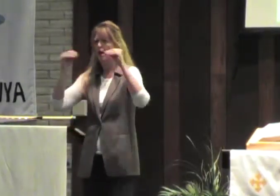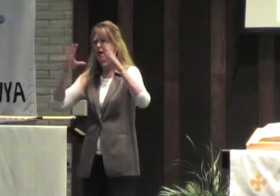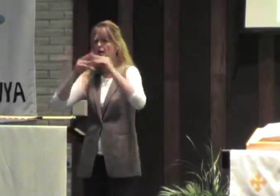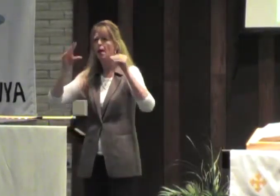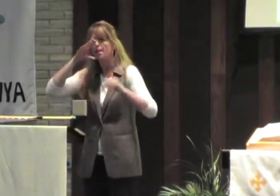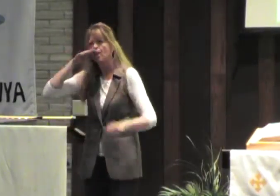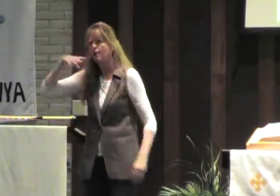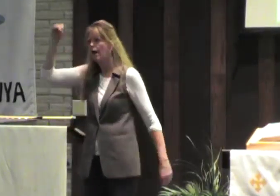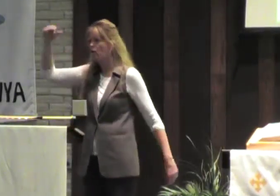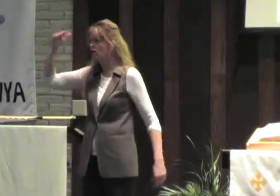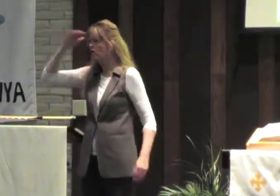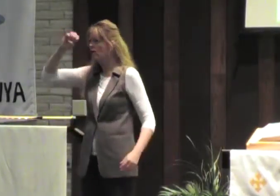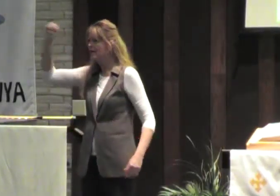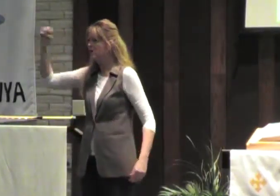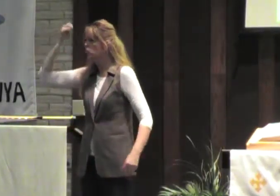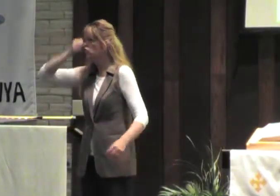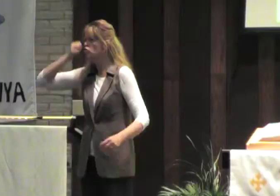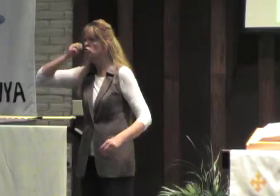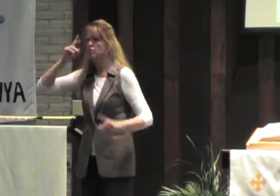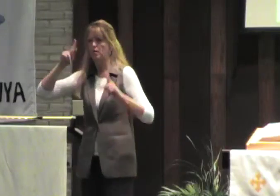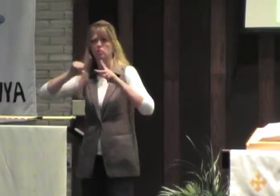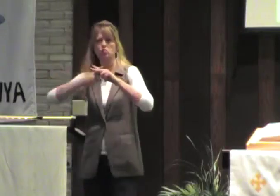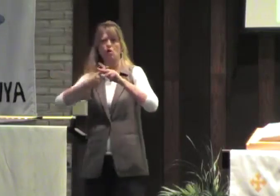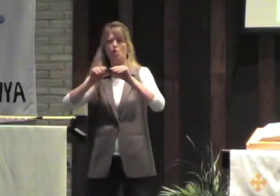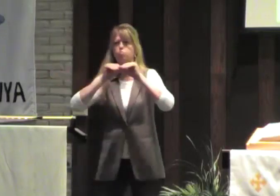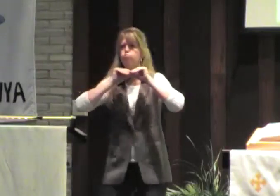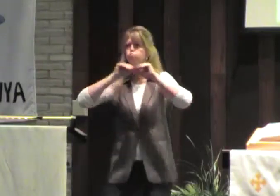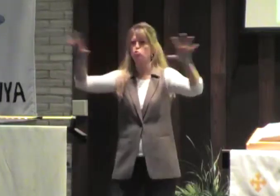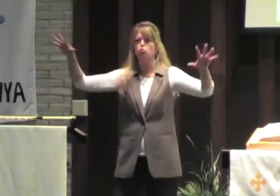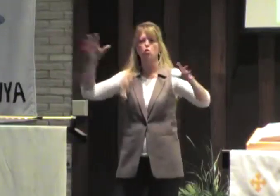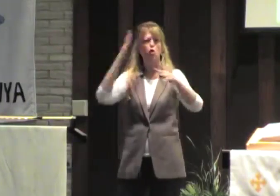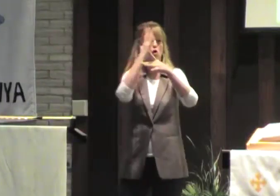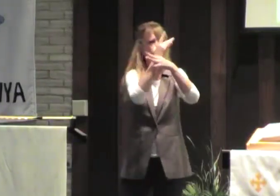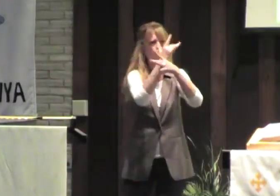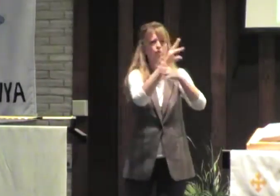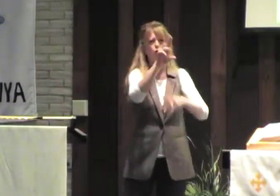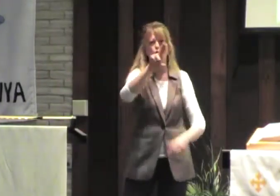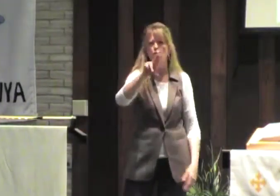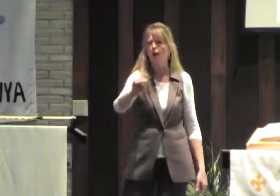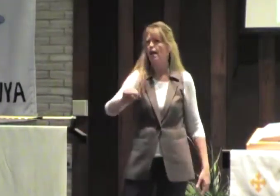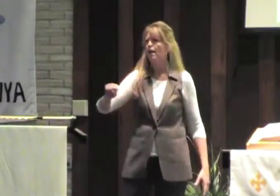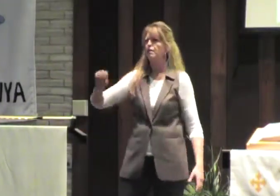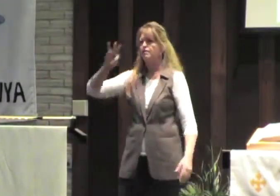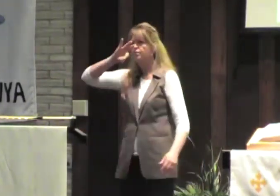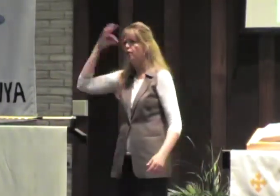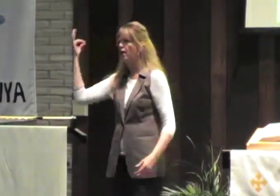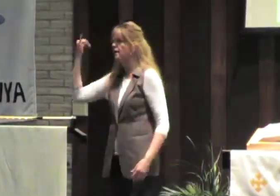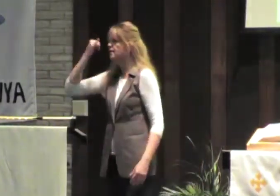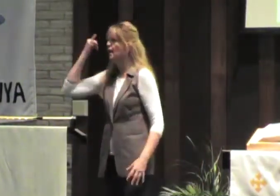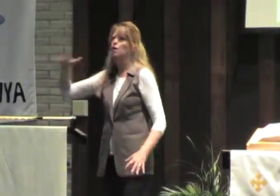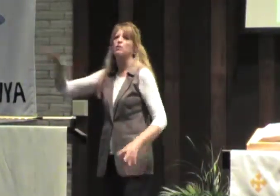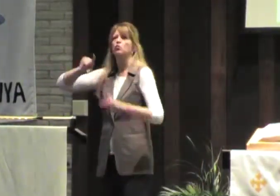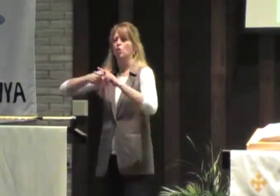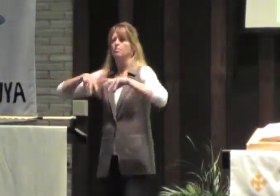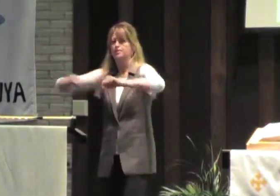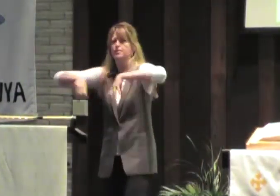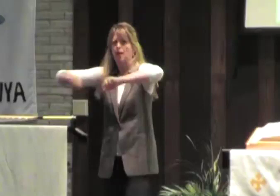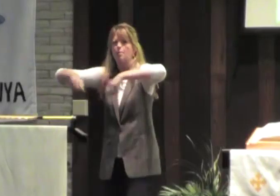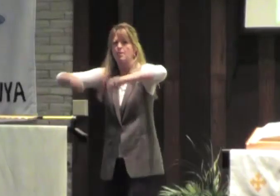when they get adopted from Russia or Eastern Europe, Germany, they go to the U.S., France, all these different